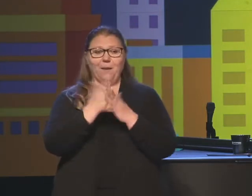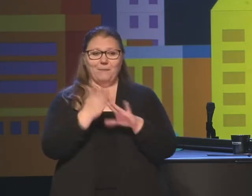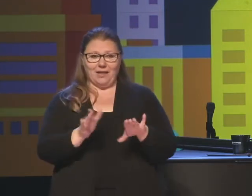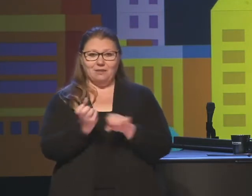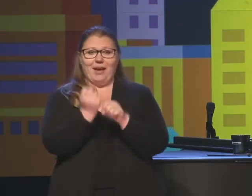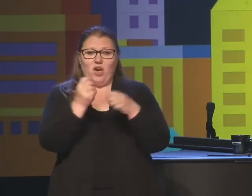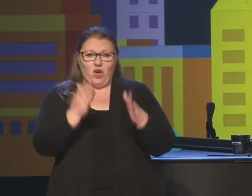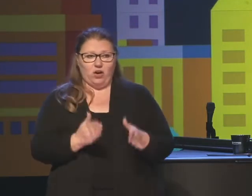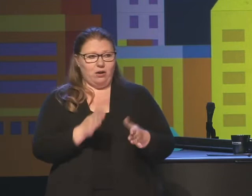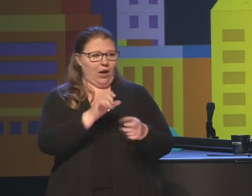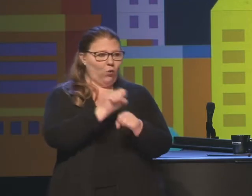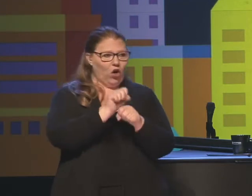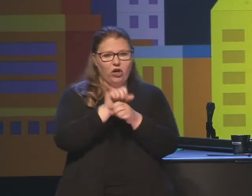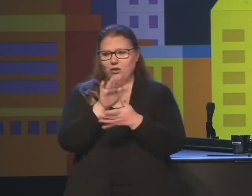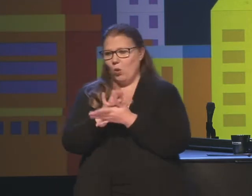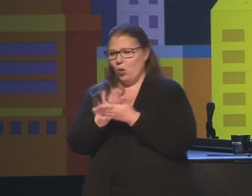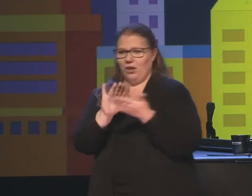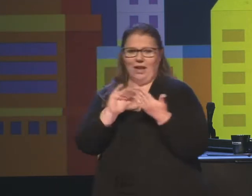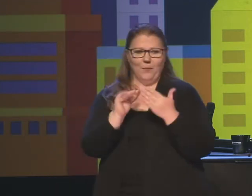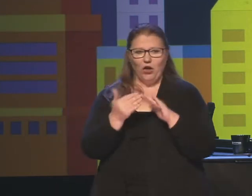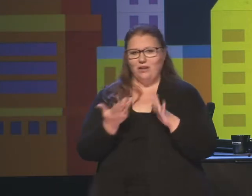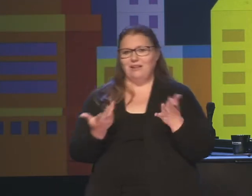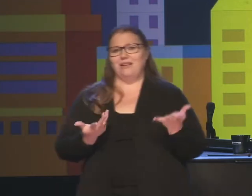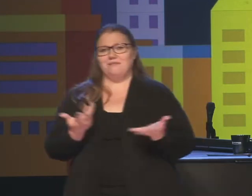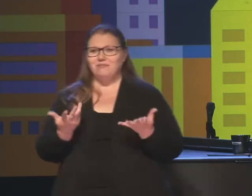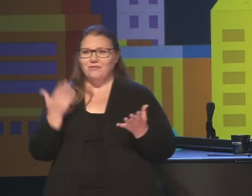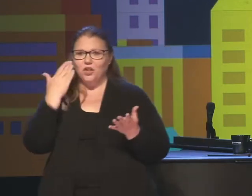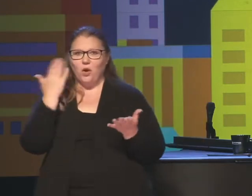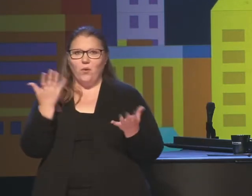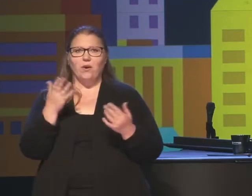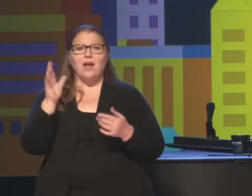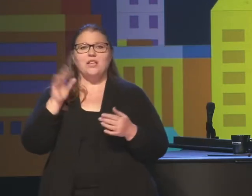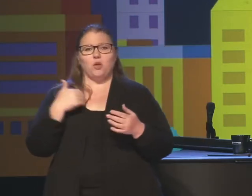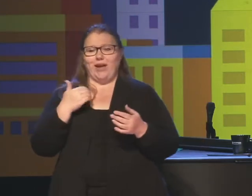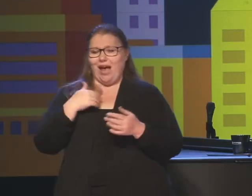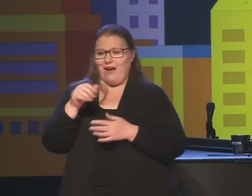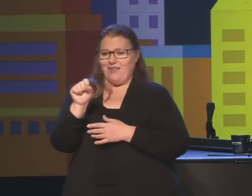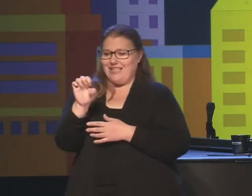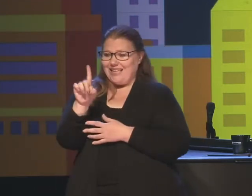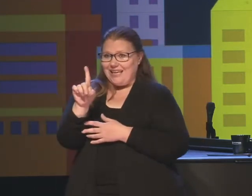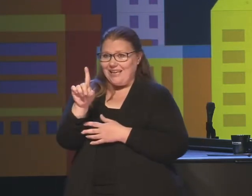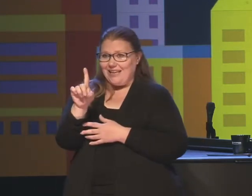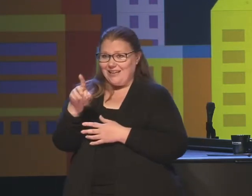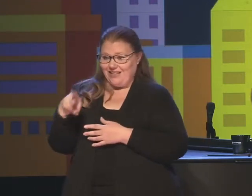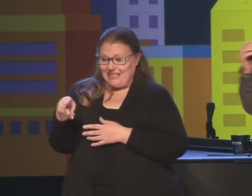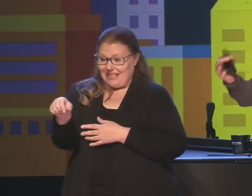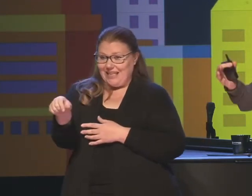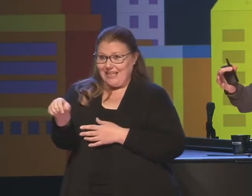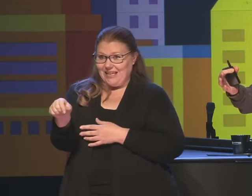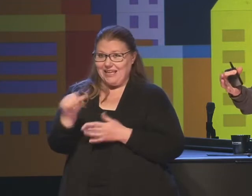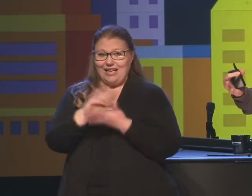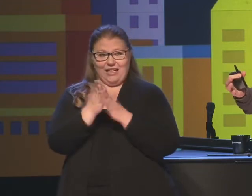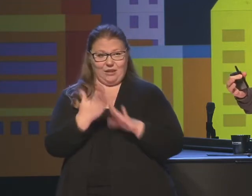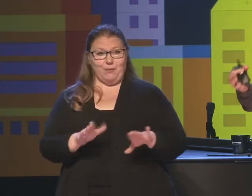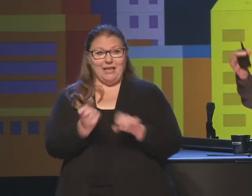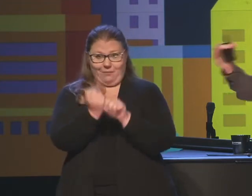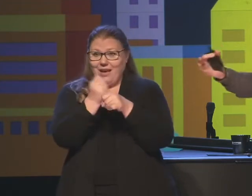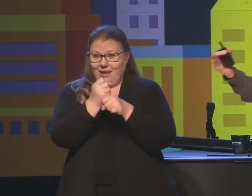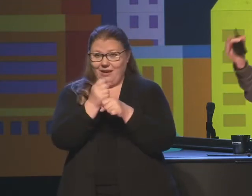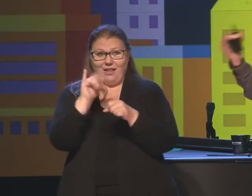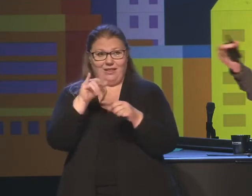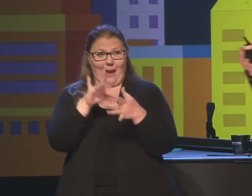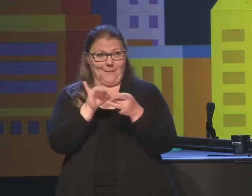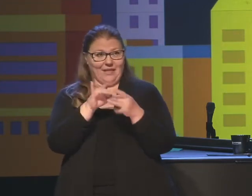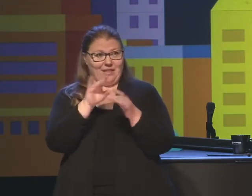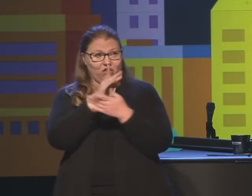at your school, in your neighborhood, right? So we got the seed for Crossroads, which is peacemaking, right? This message